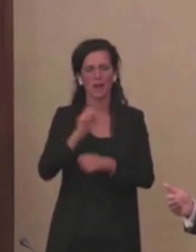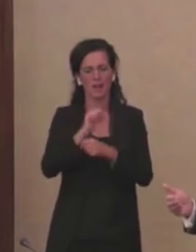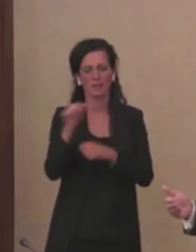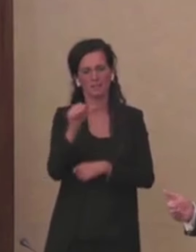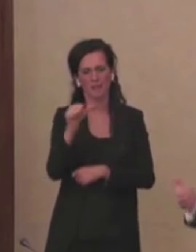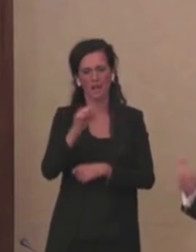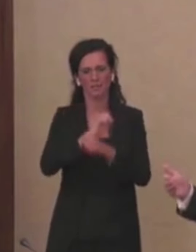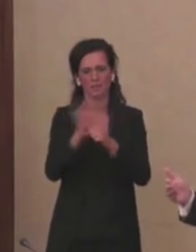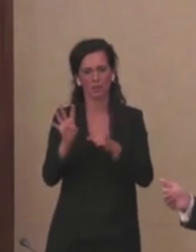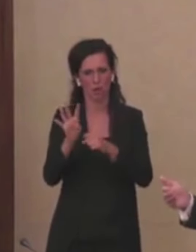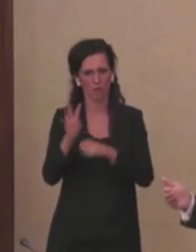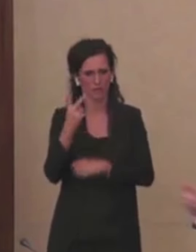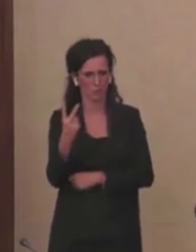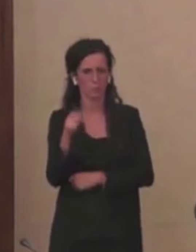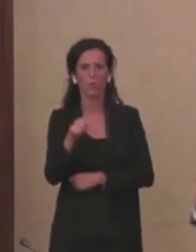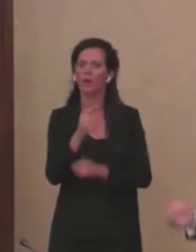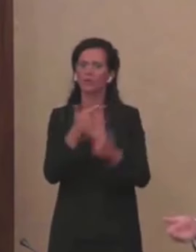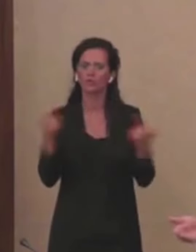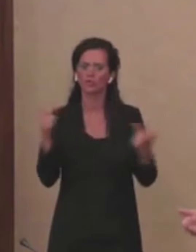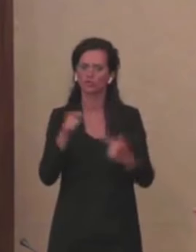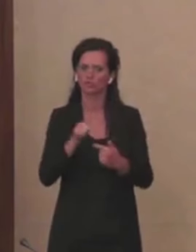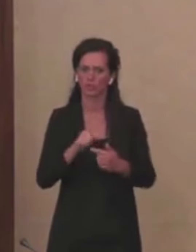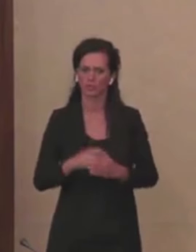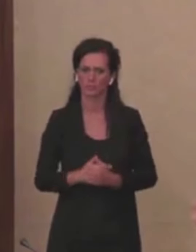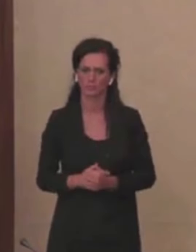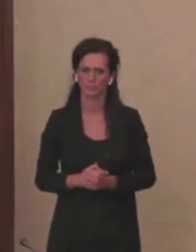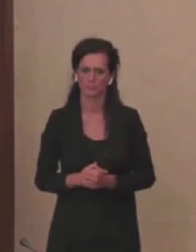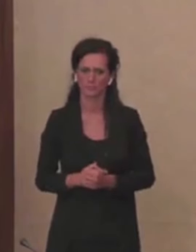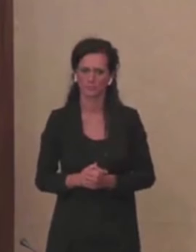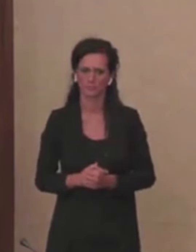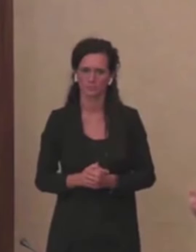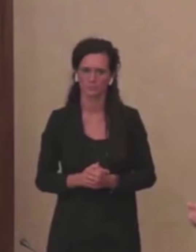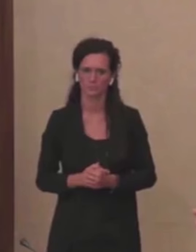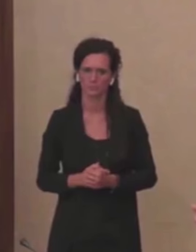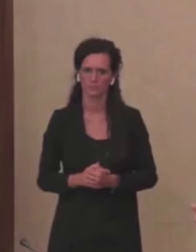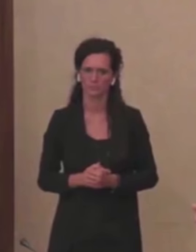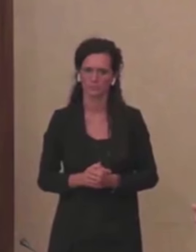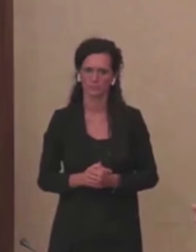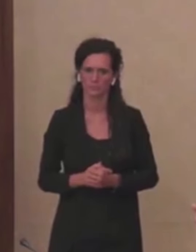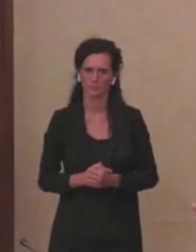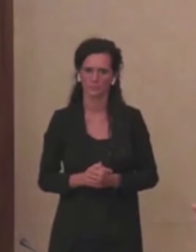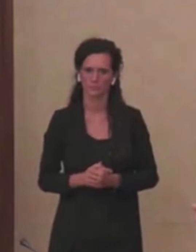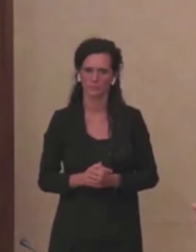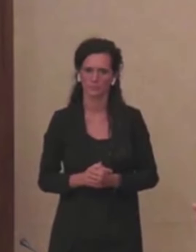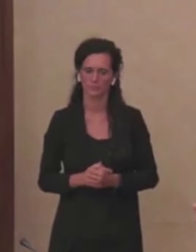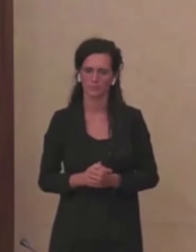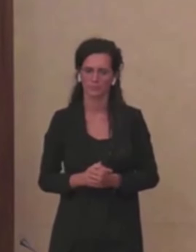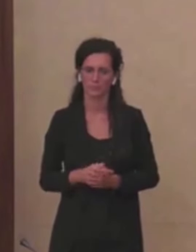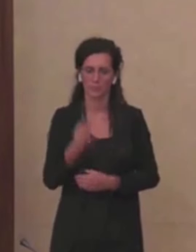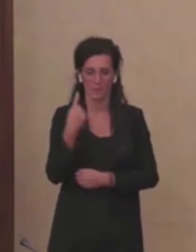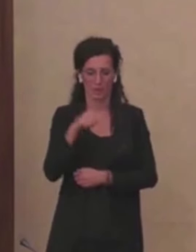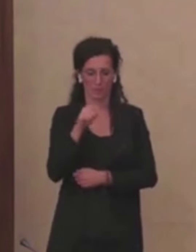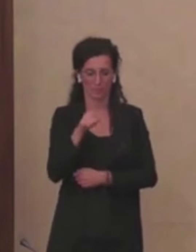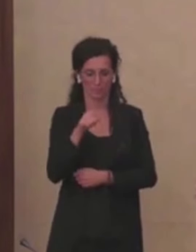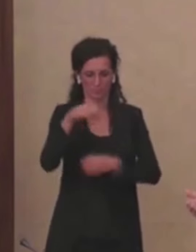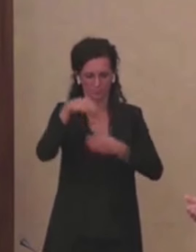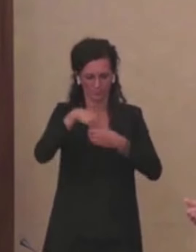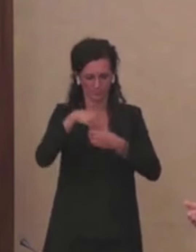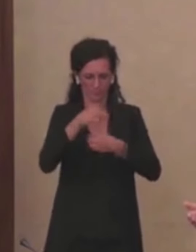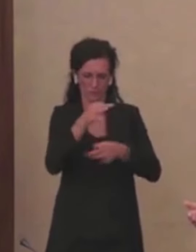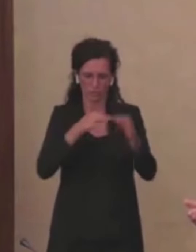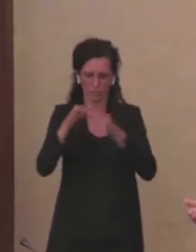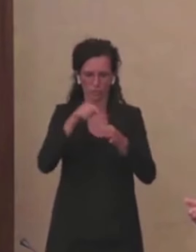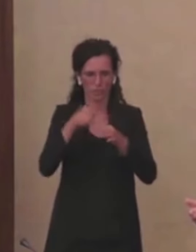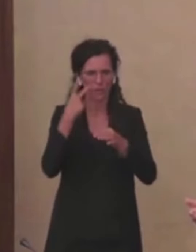protein in cells in the absence of pathogen nucleic acids is a completely